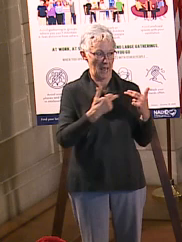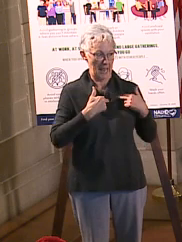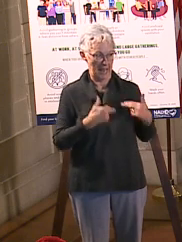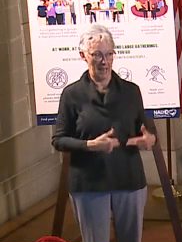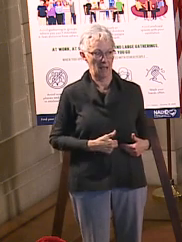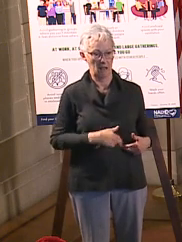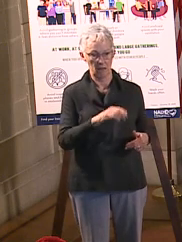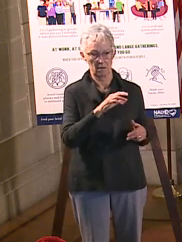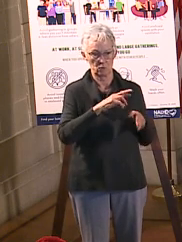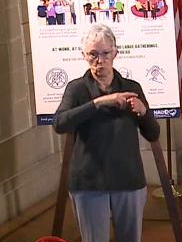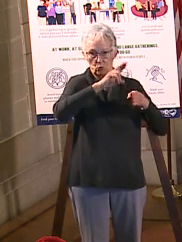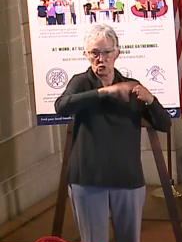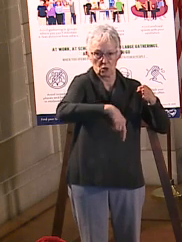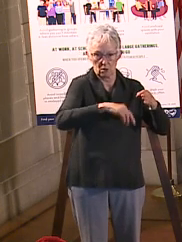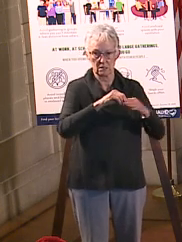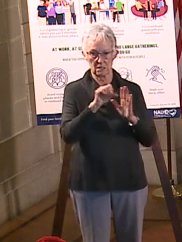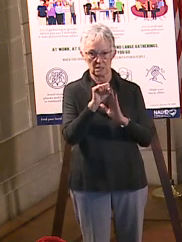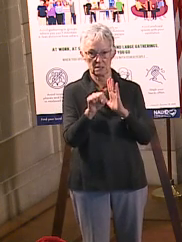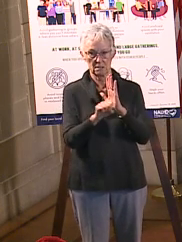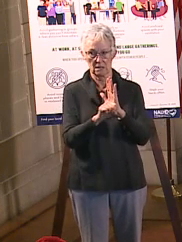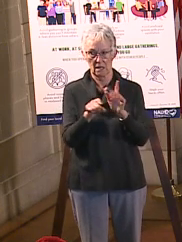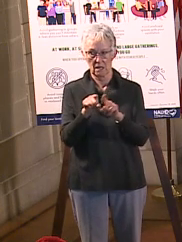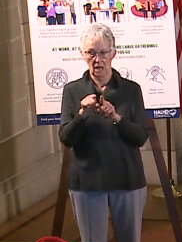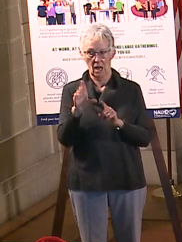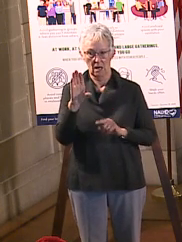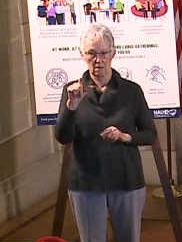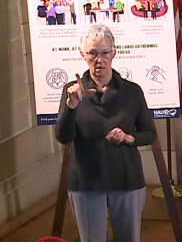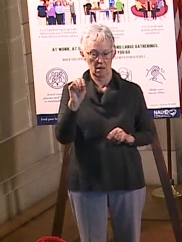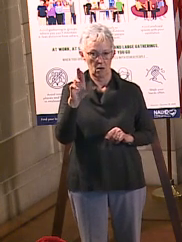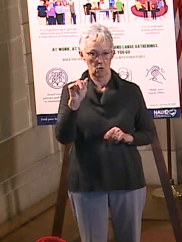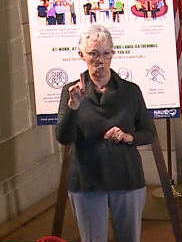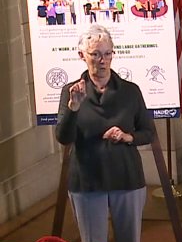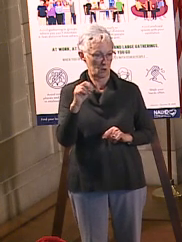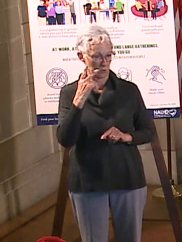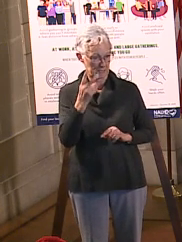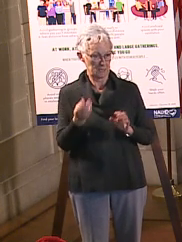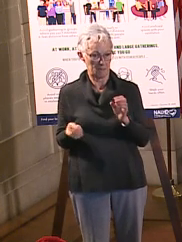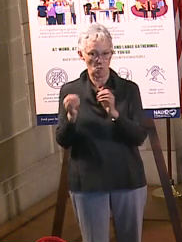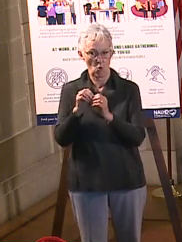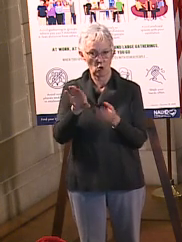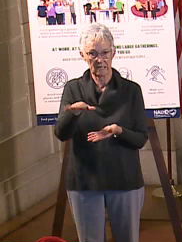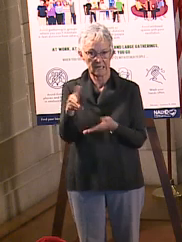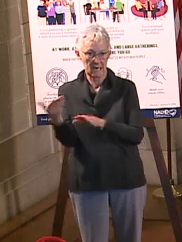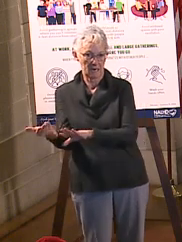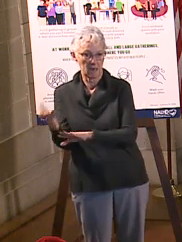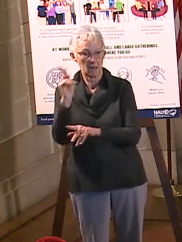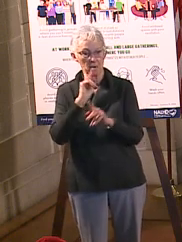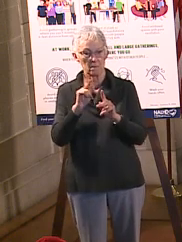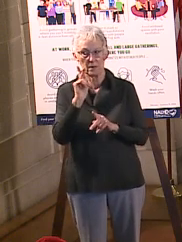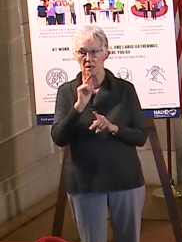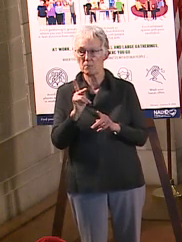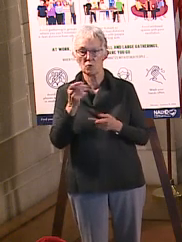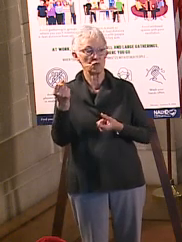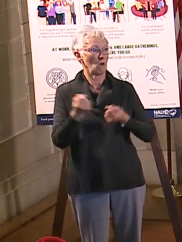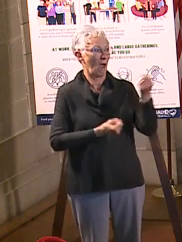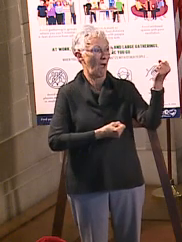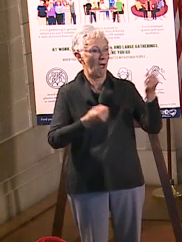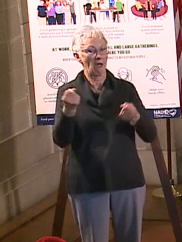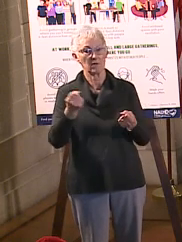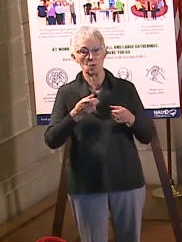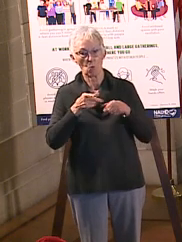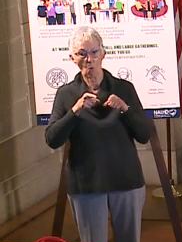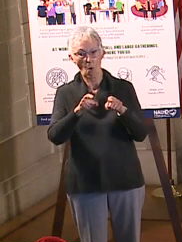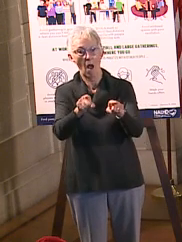states like Colorado, where we see increased fatalities of people who are under the influence of marijuana when they're driving. We see